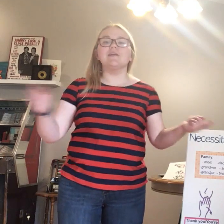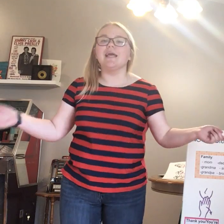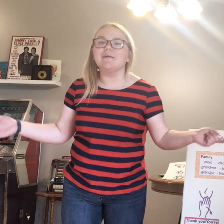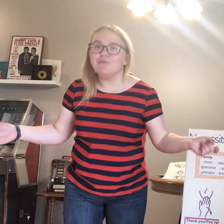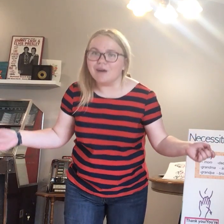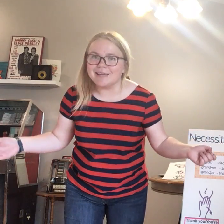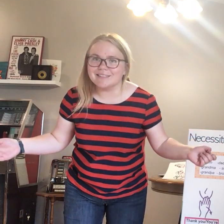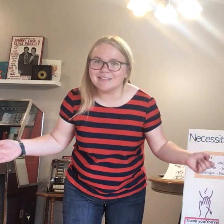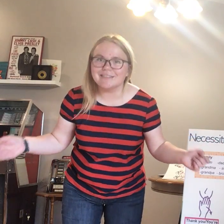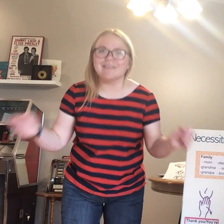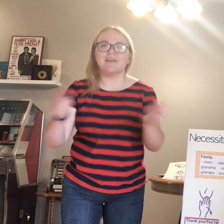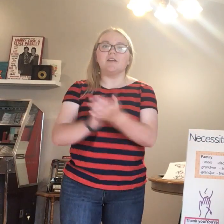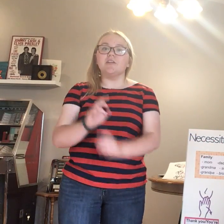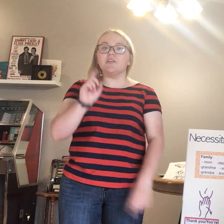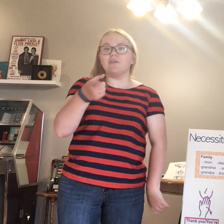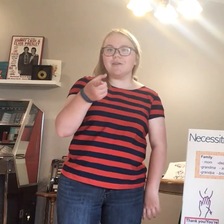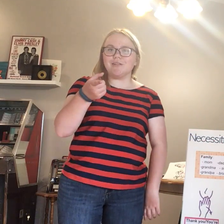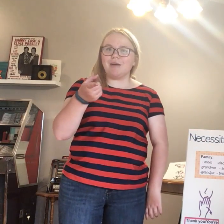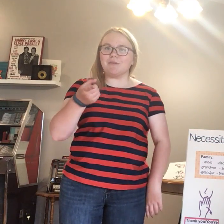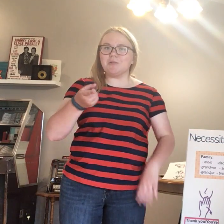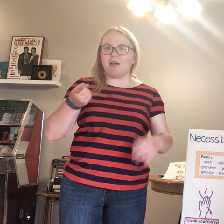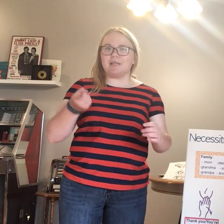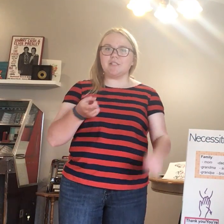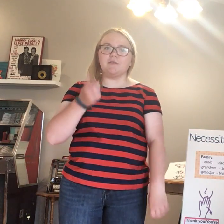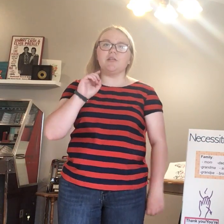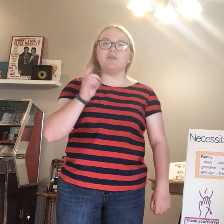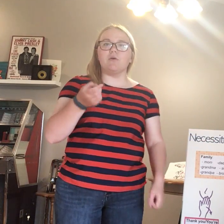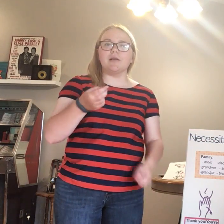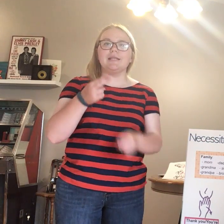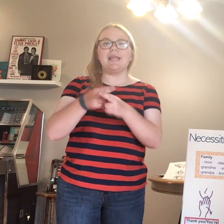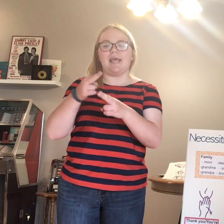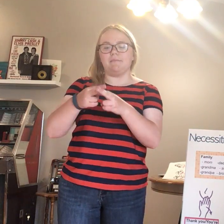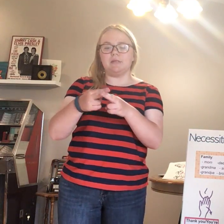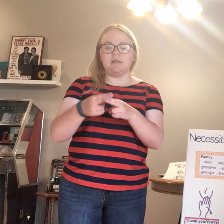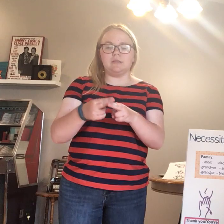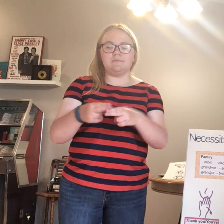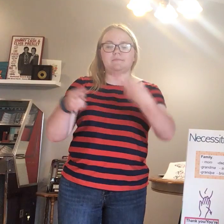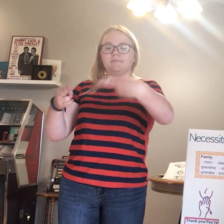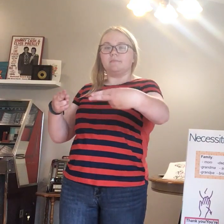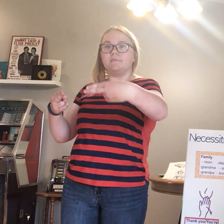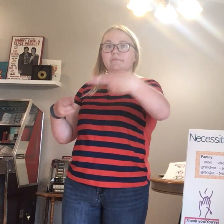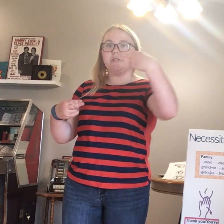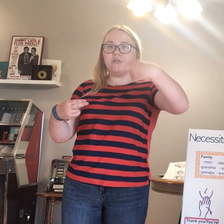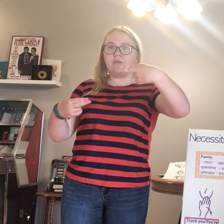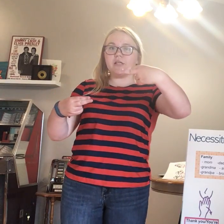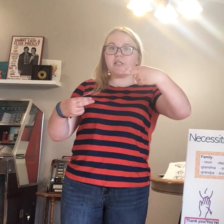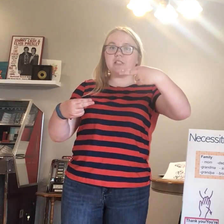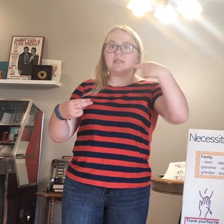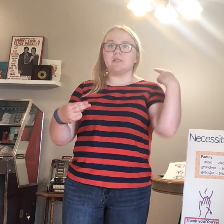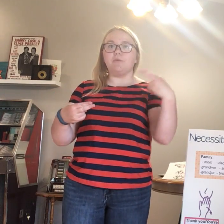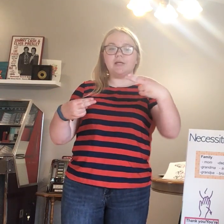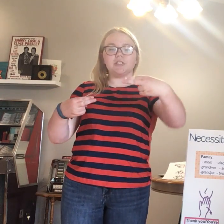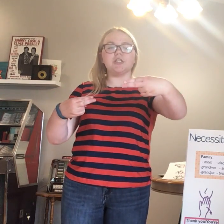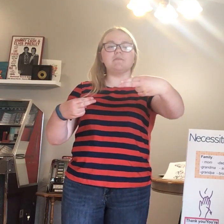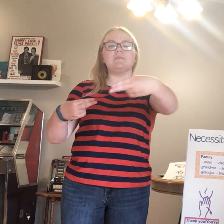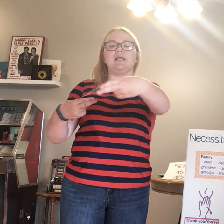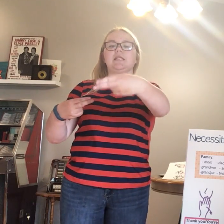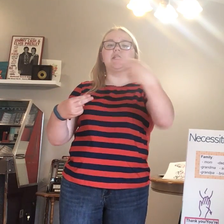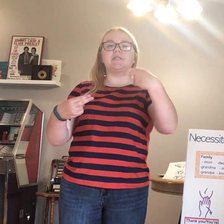name what? Your, whoever you're talking to, your name. 2 fingers, your pointer, and your